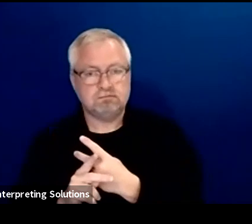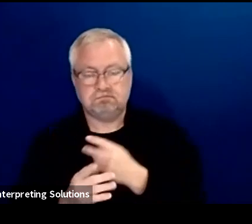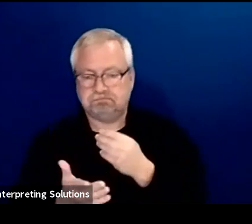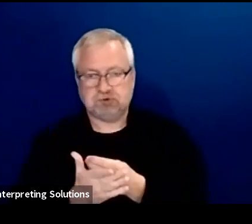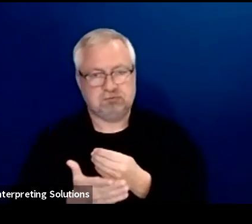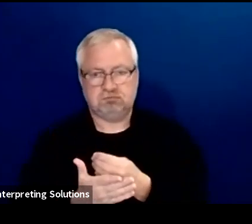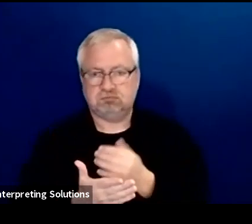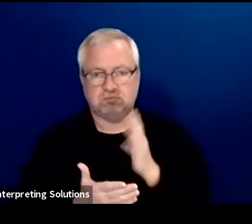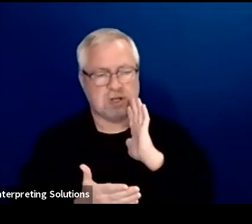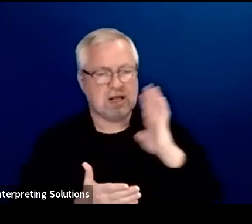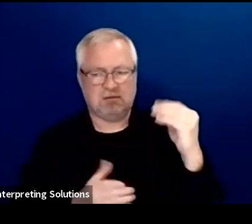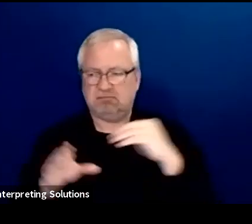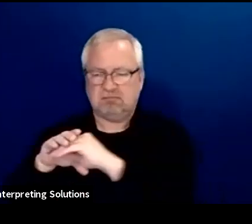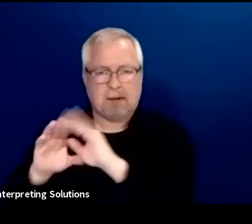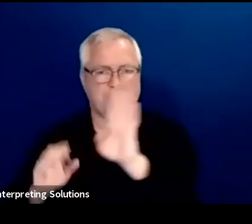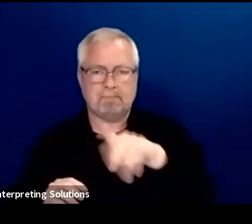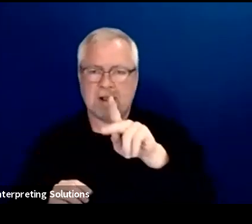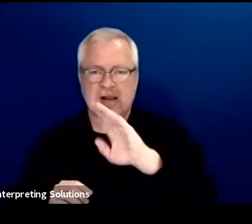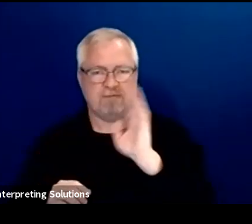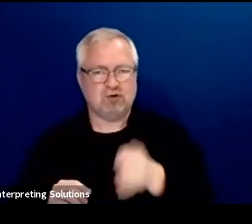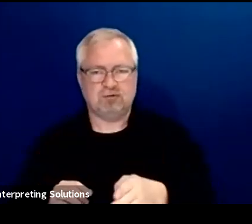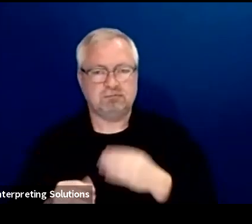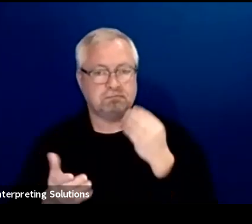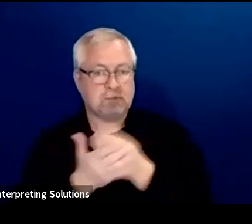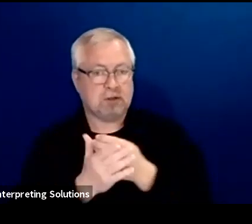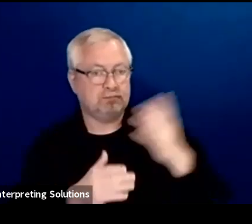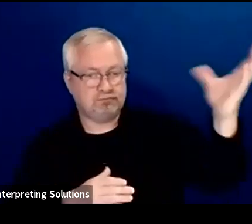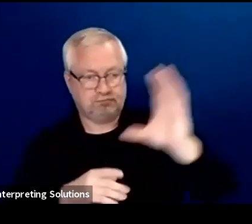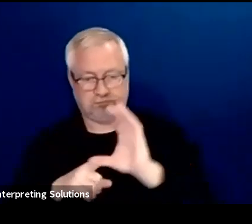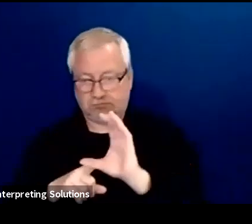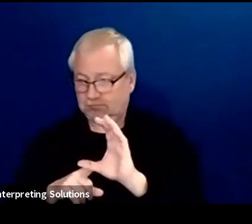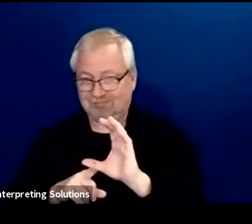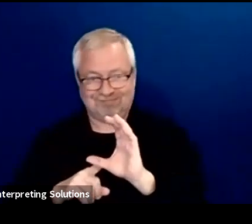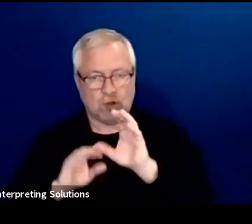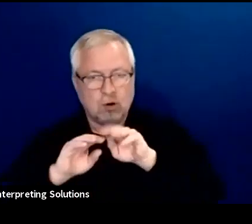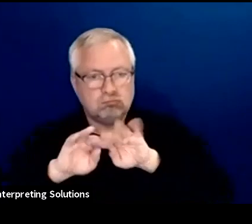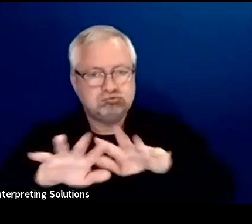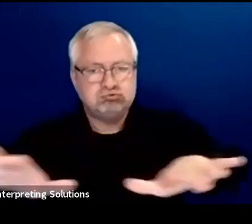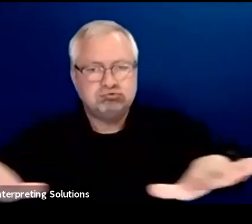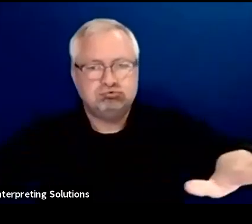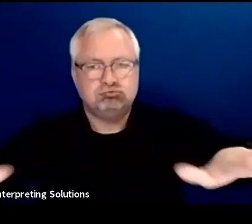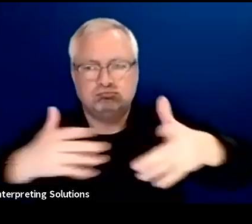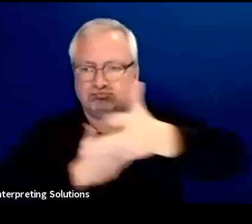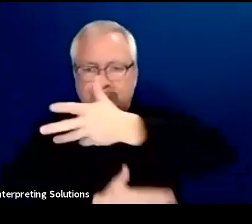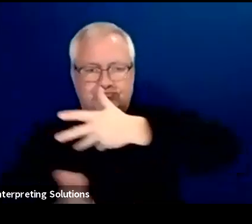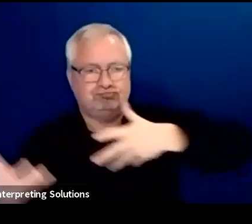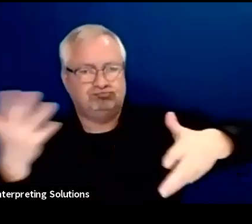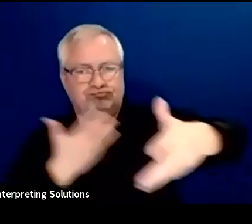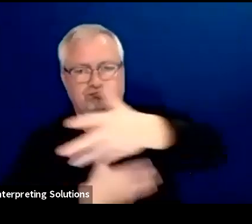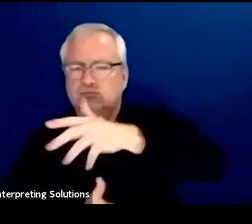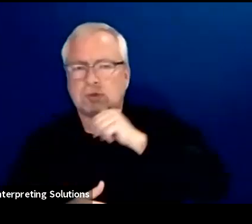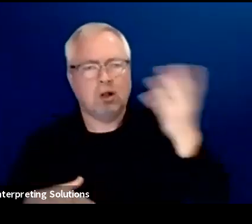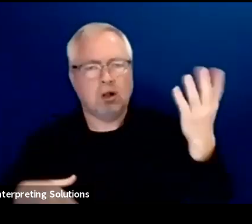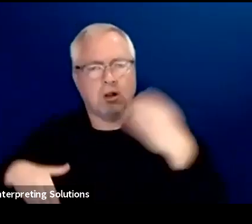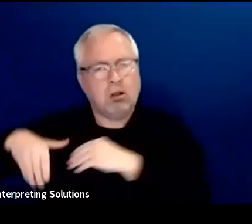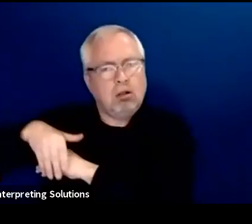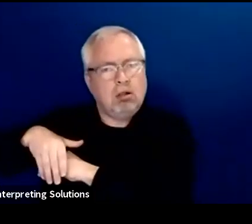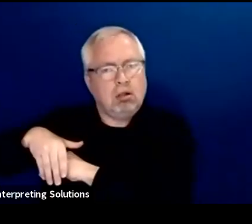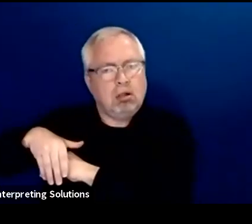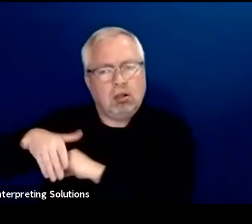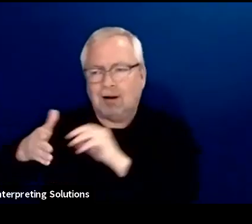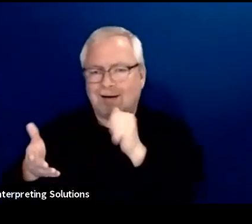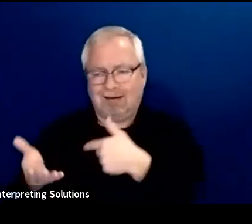there. It was going out in the future over these months, and it would have continued to go up. So it's not going to be there, obviously, and it wasn't there. The